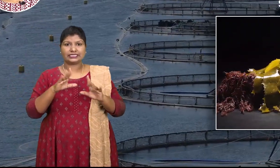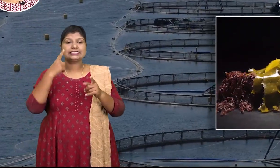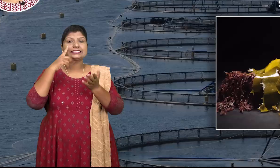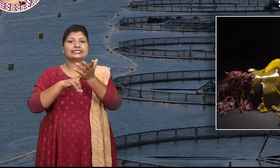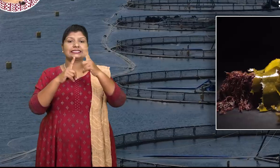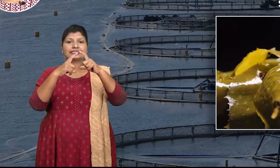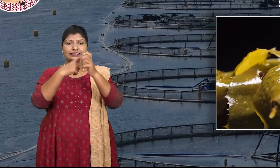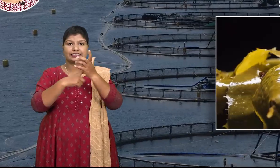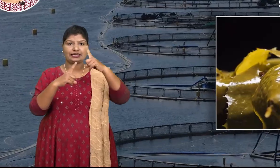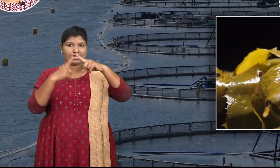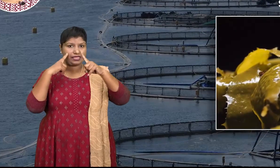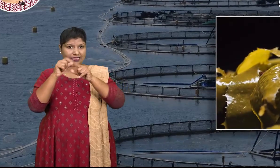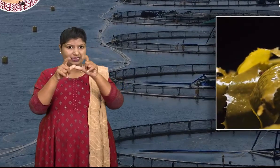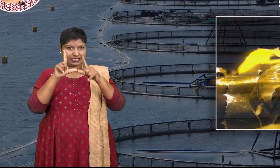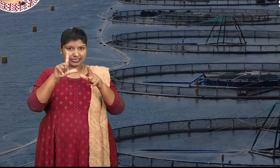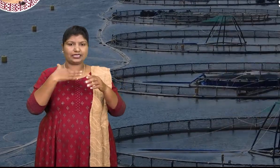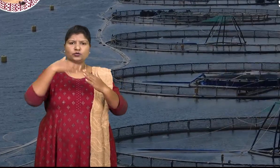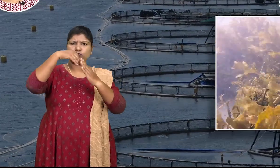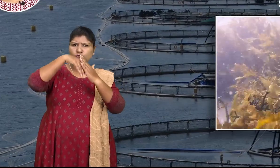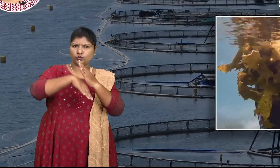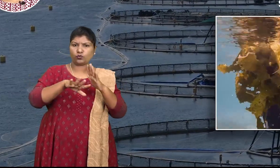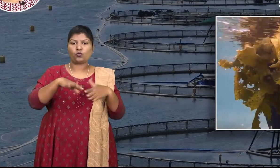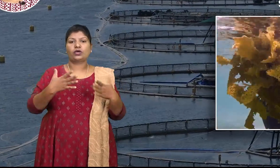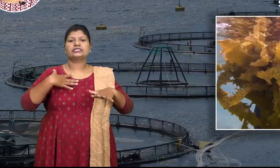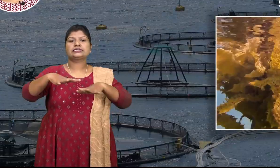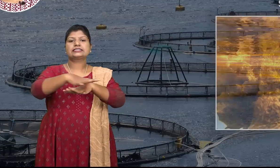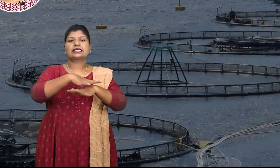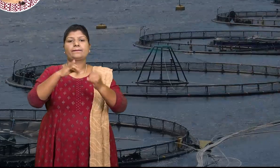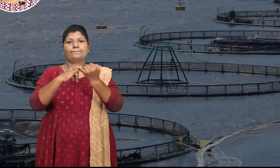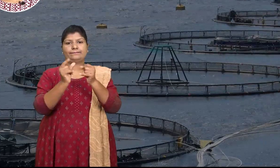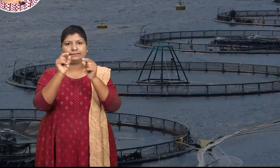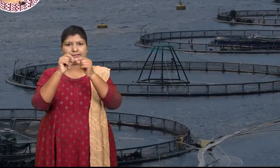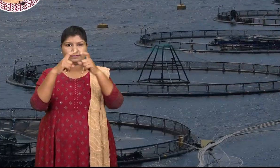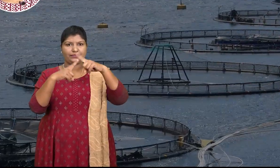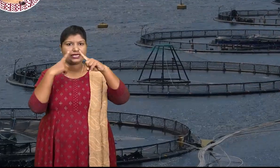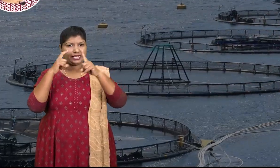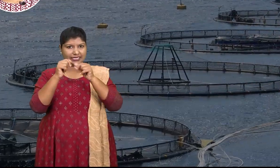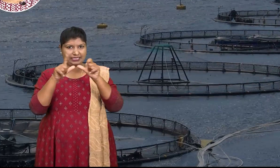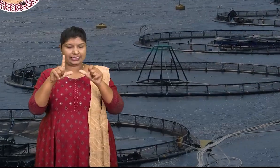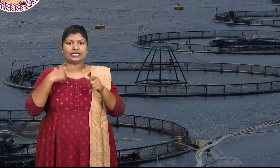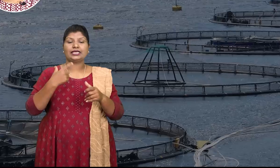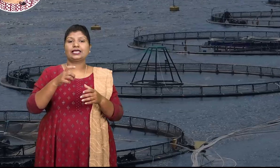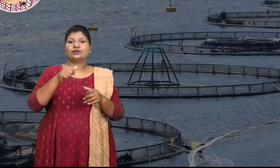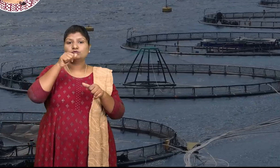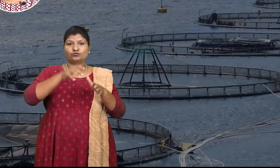and subtidal regions of the coasts of India.